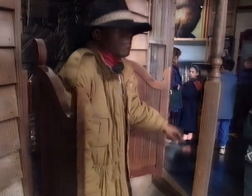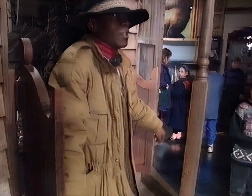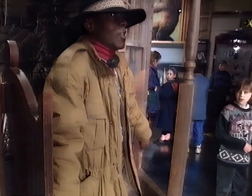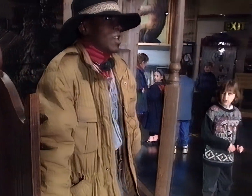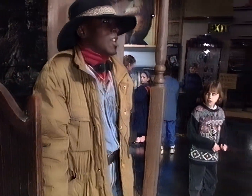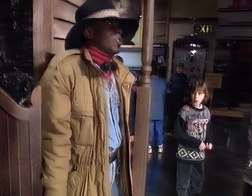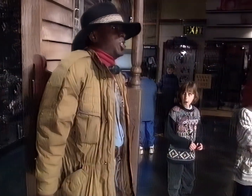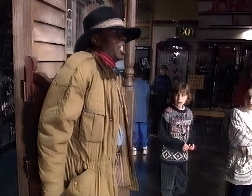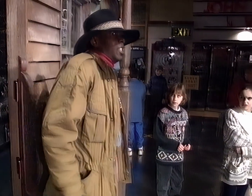No, Uncle Casey, keep